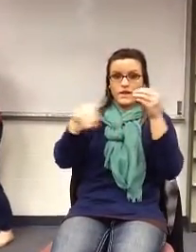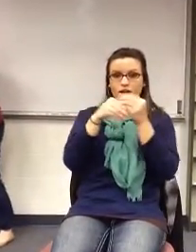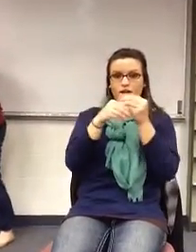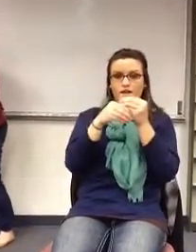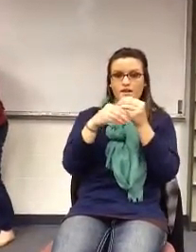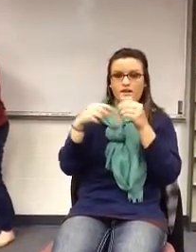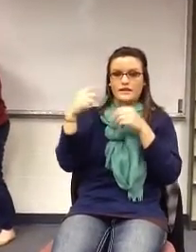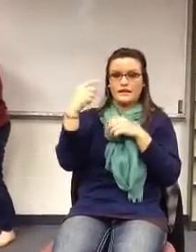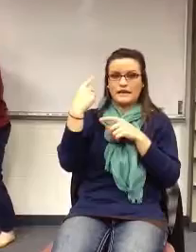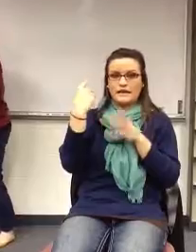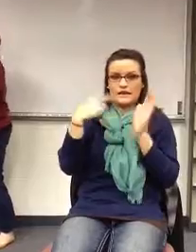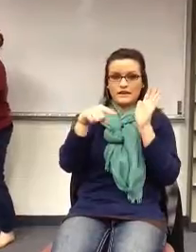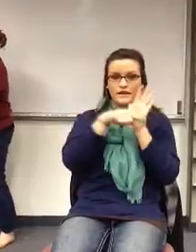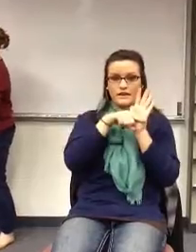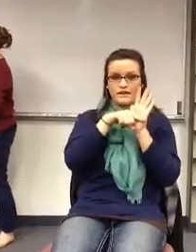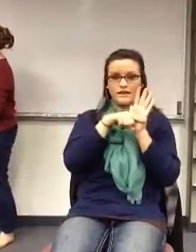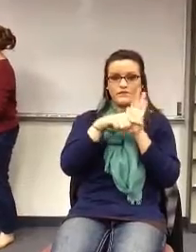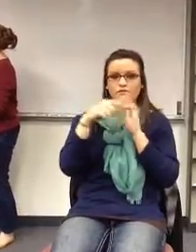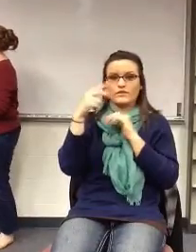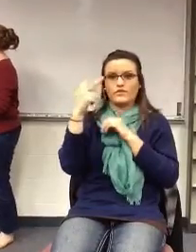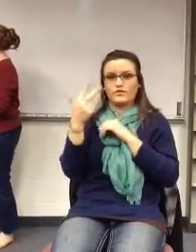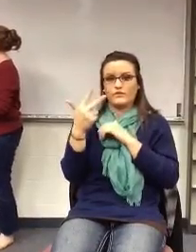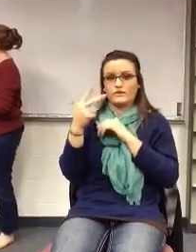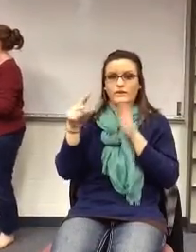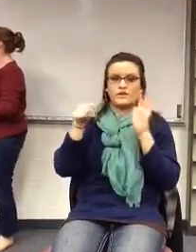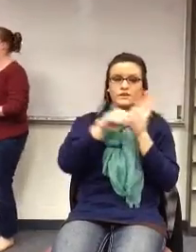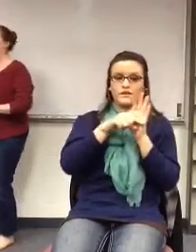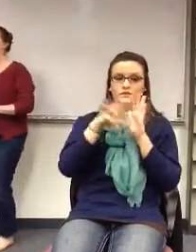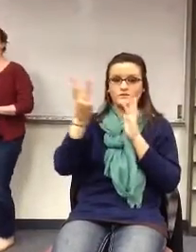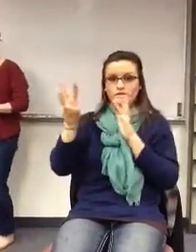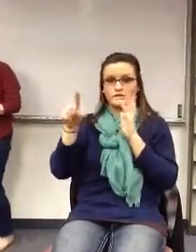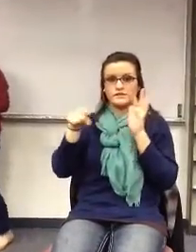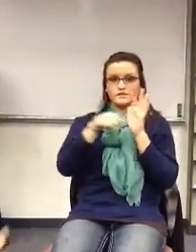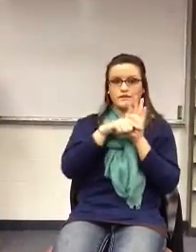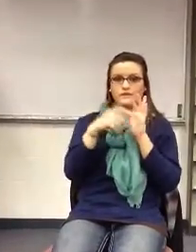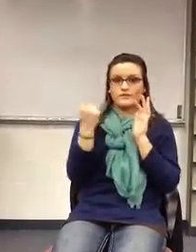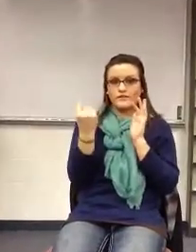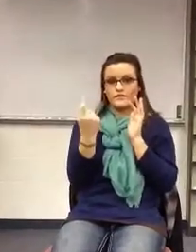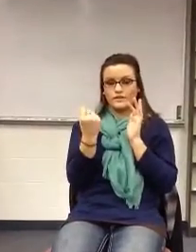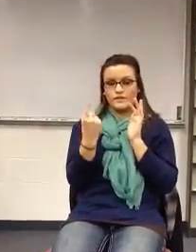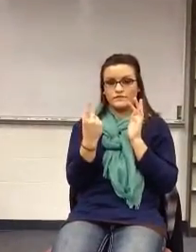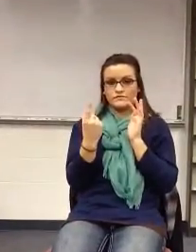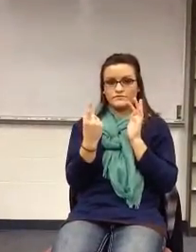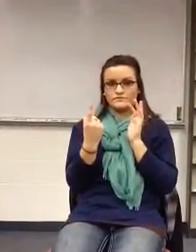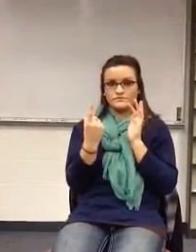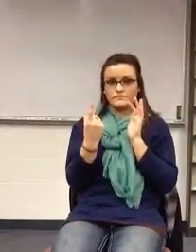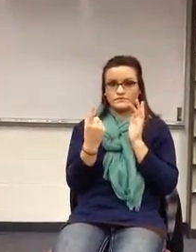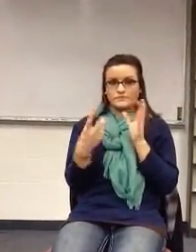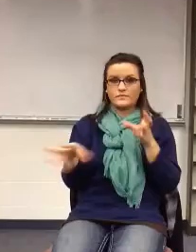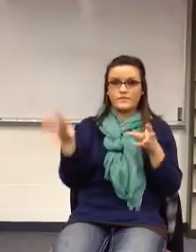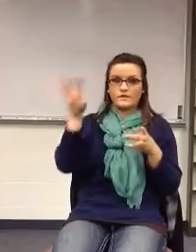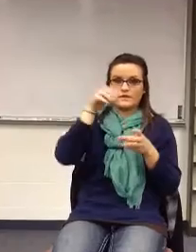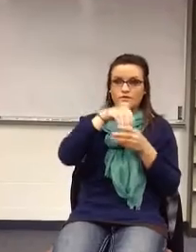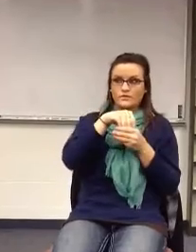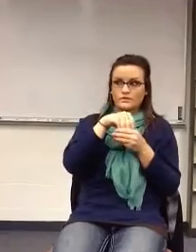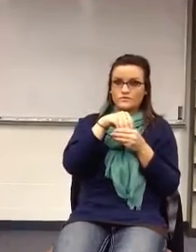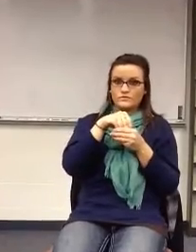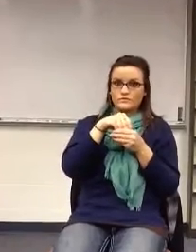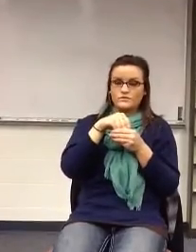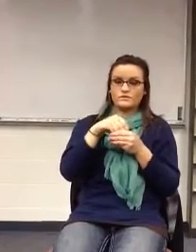-3, -6, -11. And still includes 0, 1,